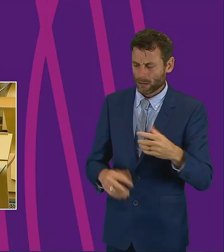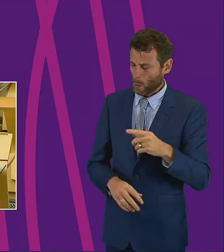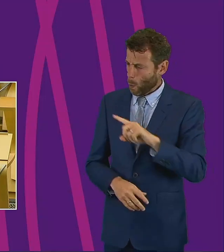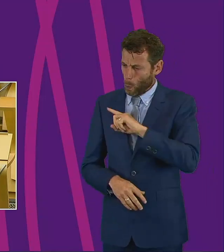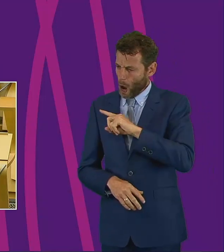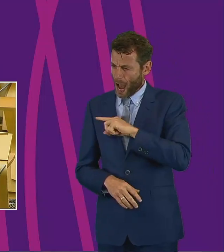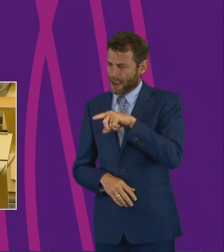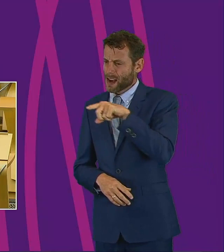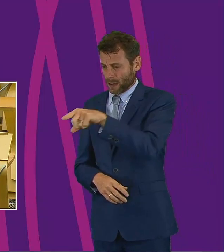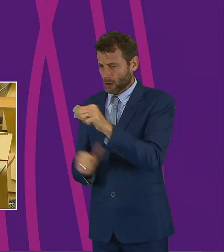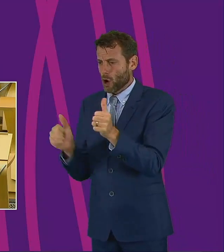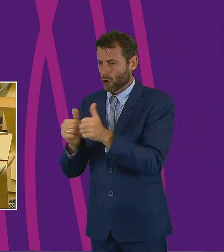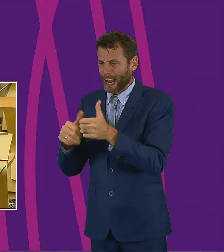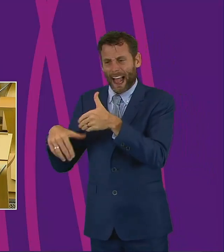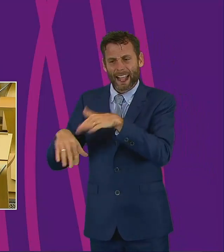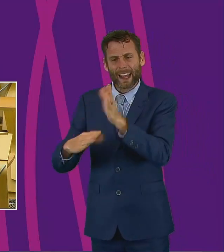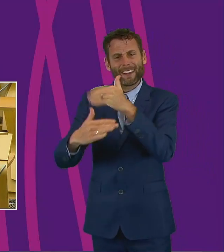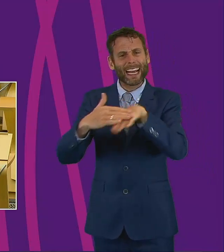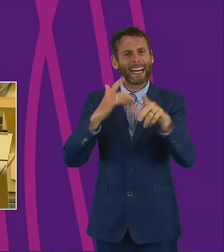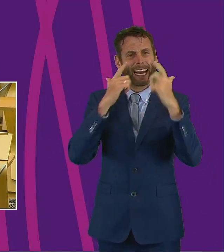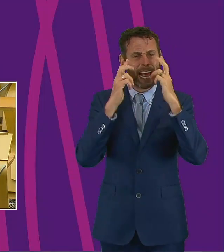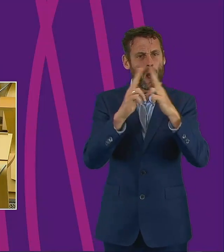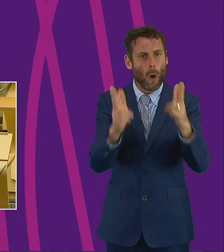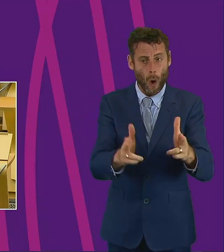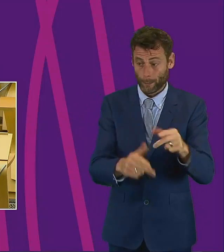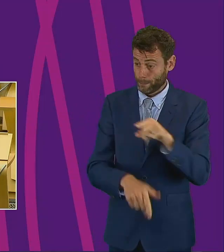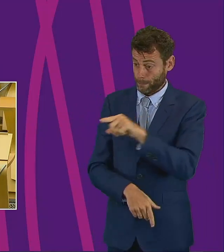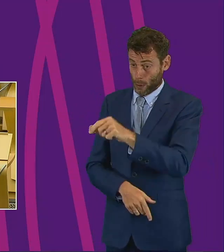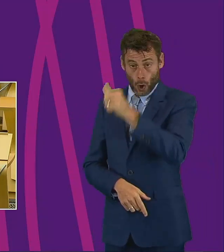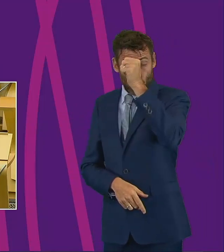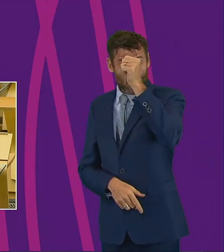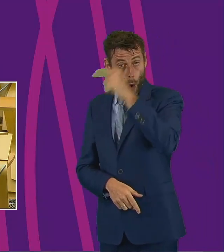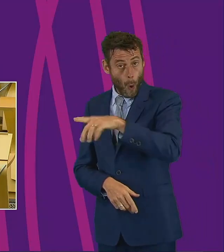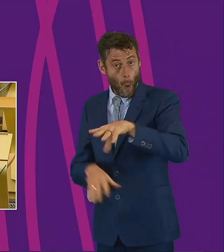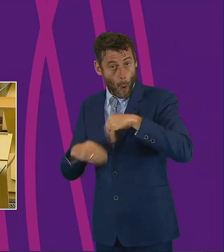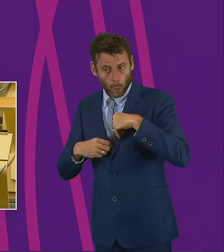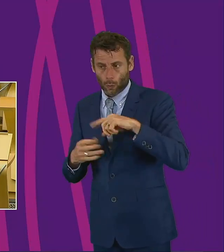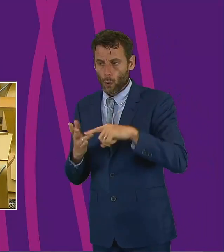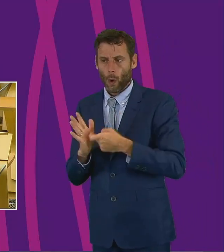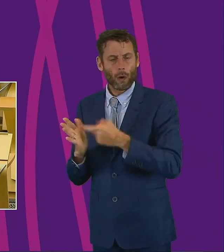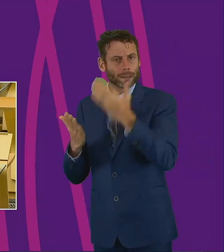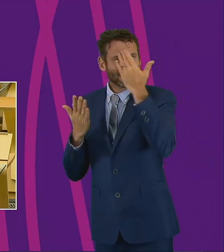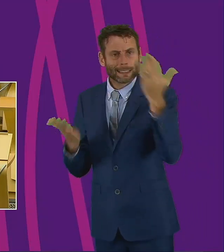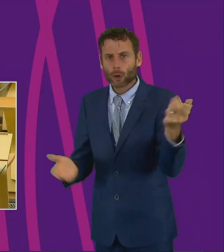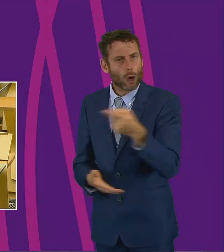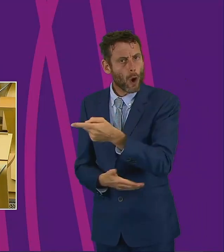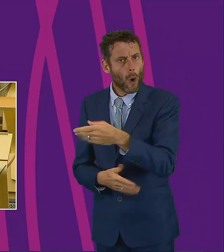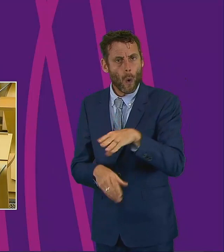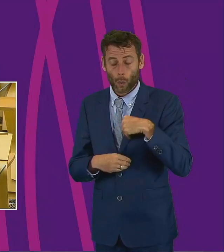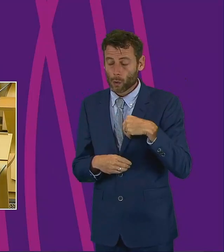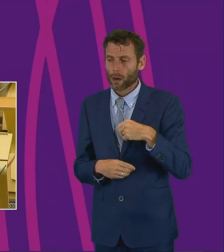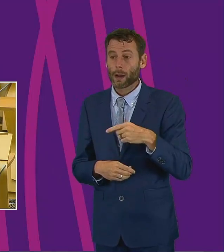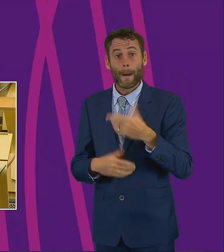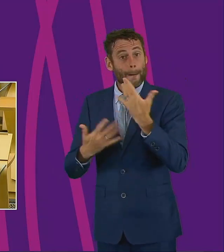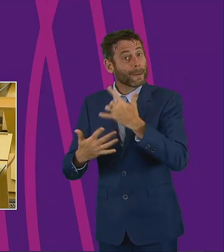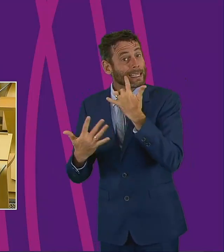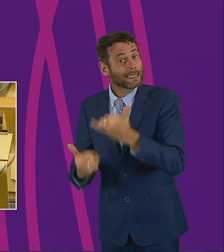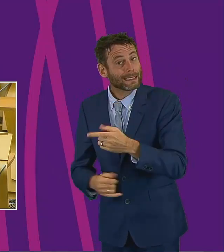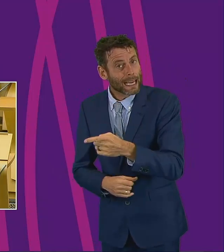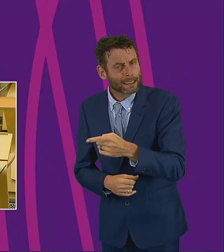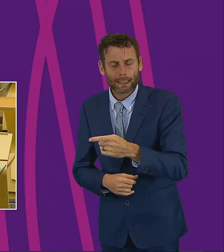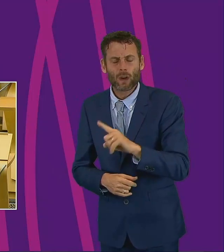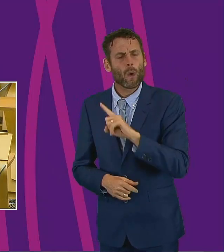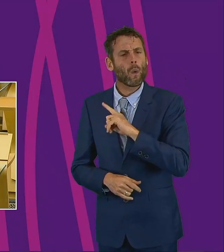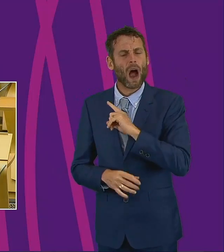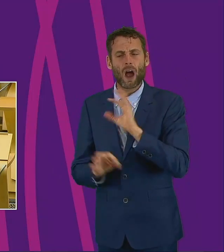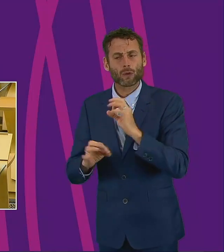in terms of whether they may or may not have been positive with COVID and whether they had been tested, and if not, what the rationale for that was. And when